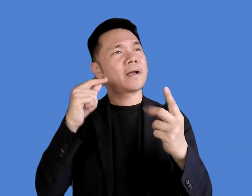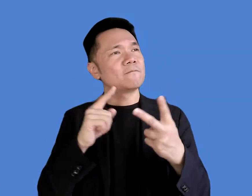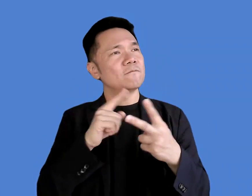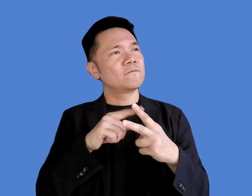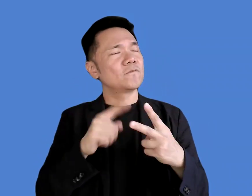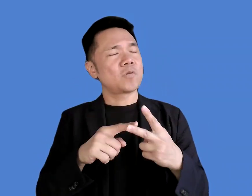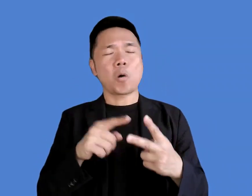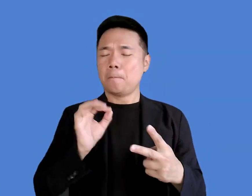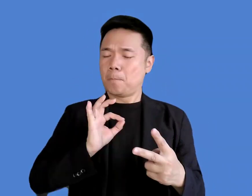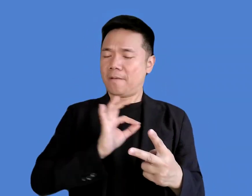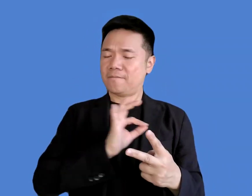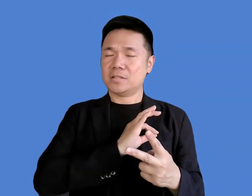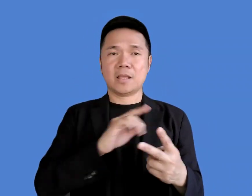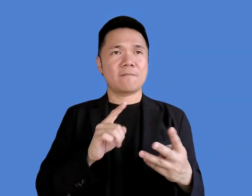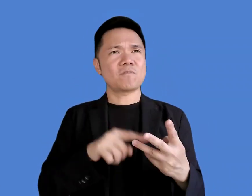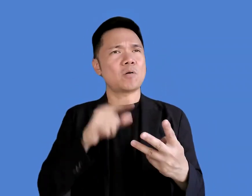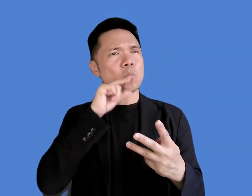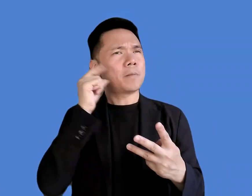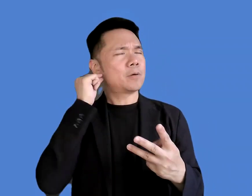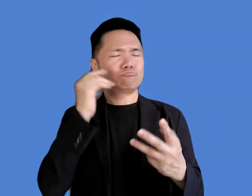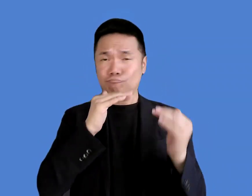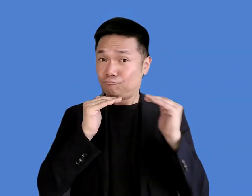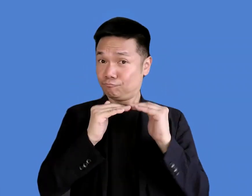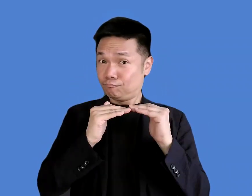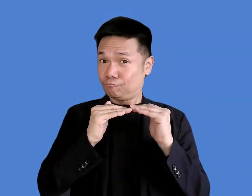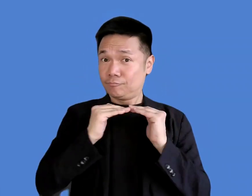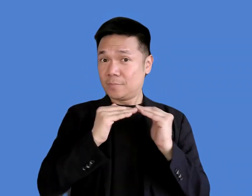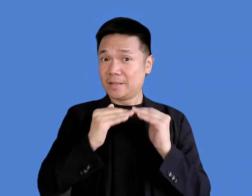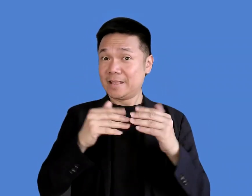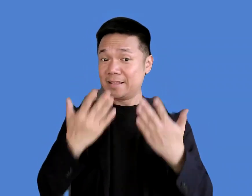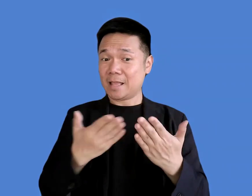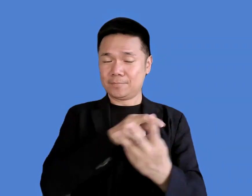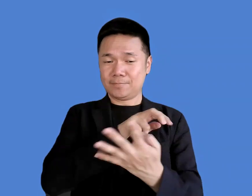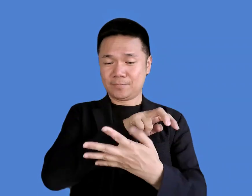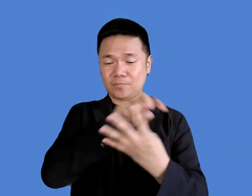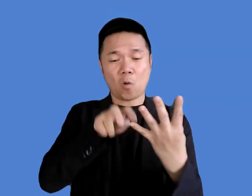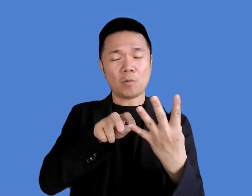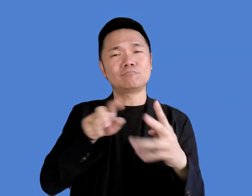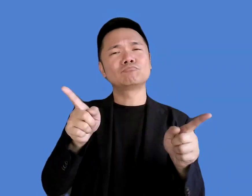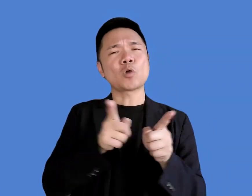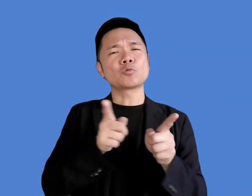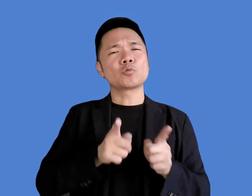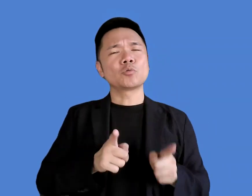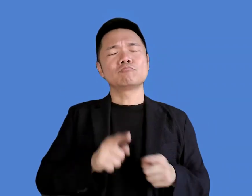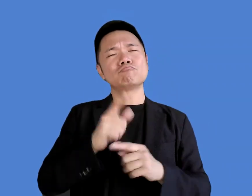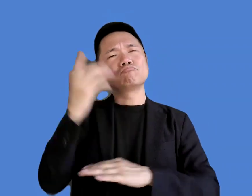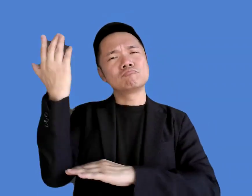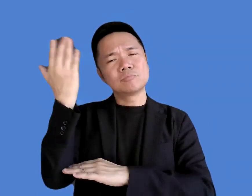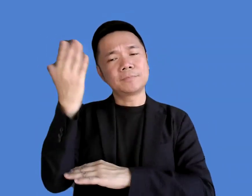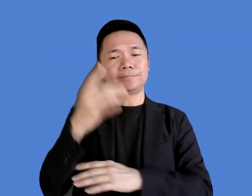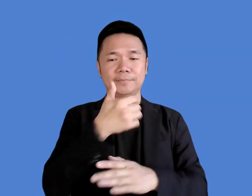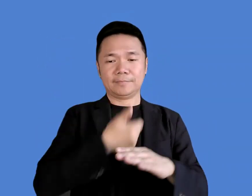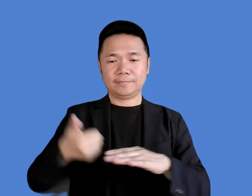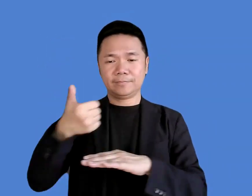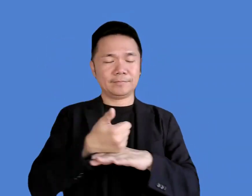sector, gender equality for impact, we're going to move to a short inspiration panel. So to help us moderate the panel